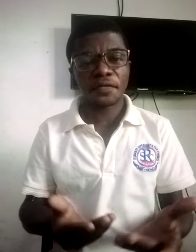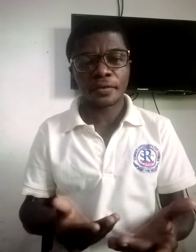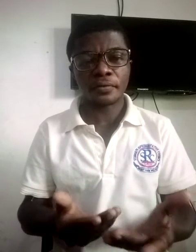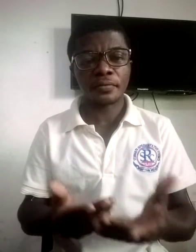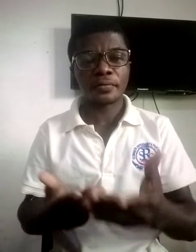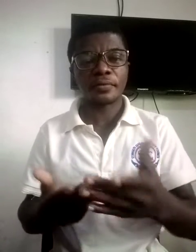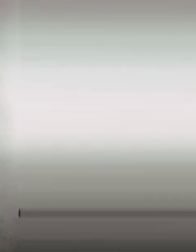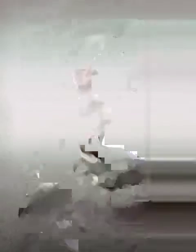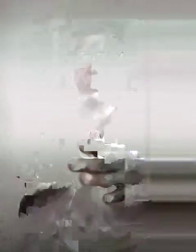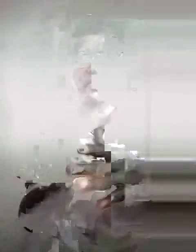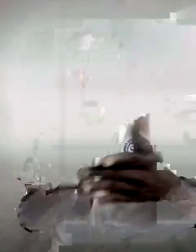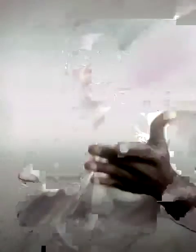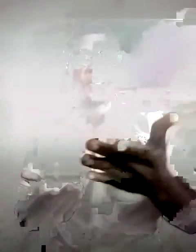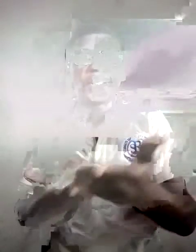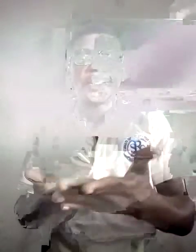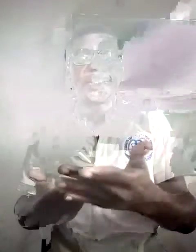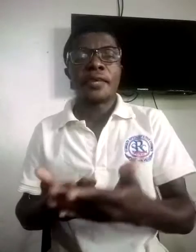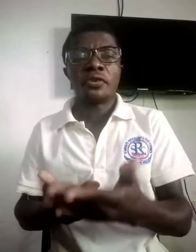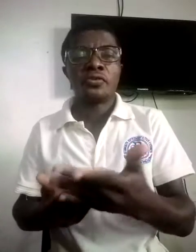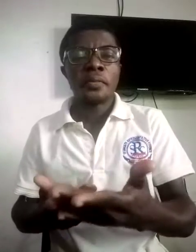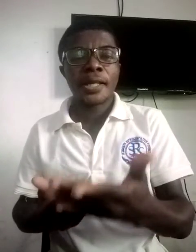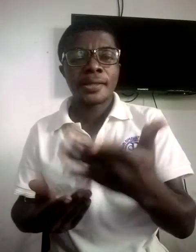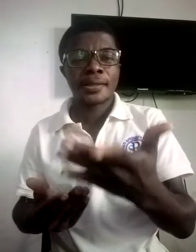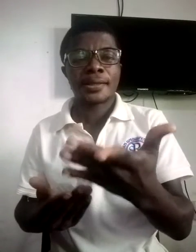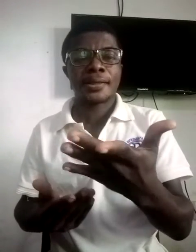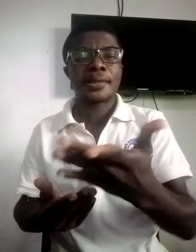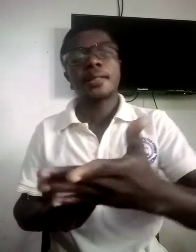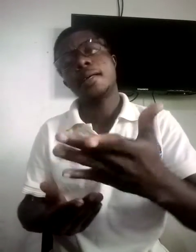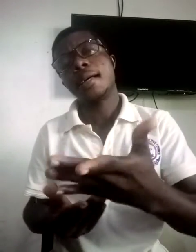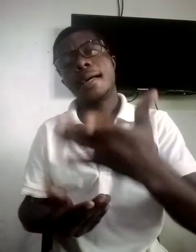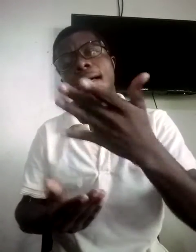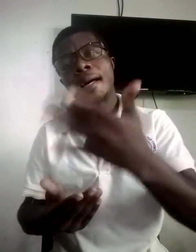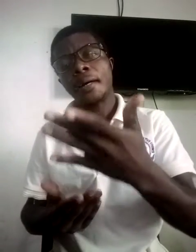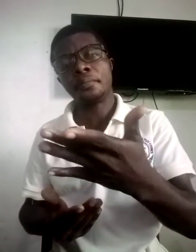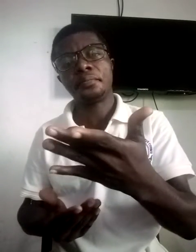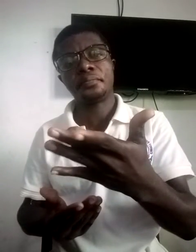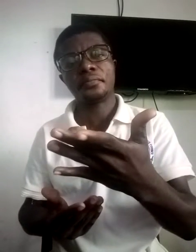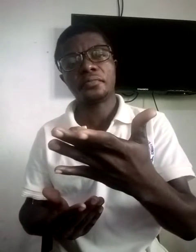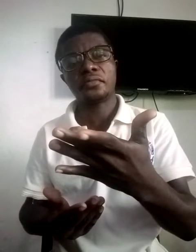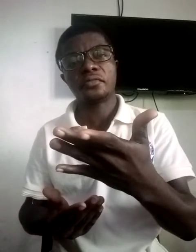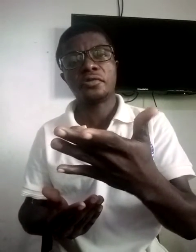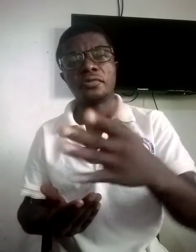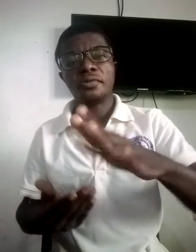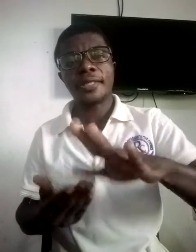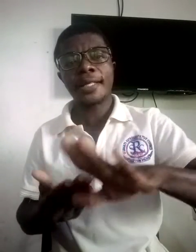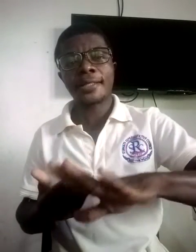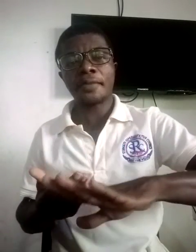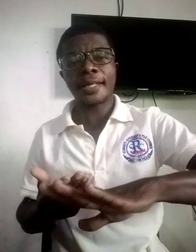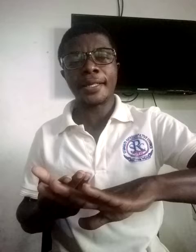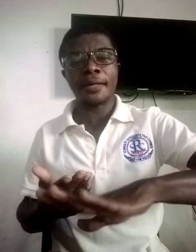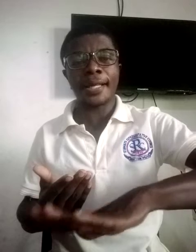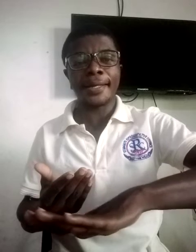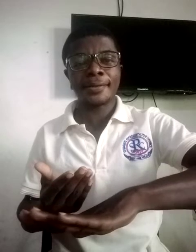afternoon, the non-dominant arm, you turn it upside down like